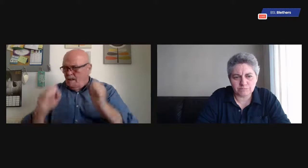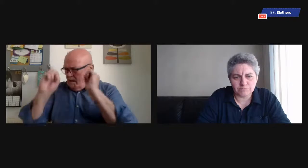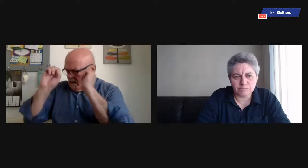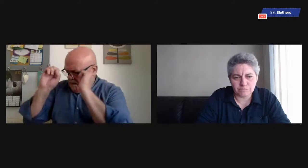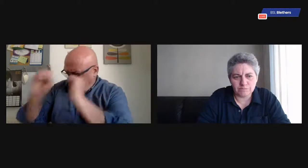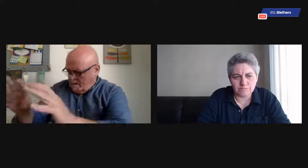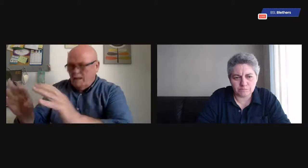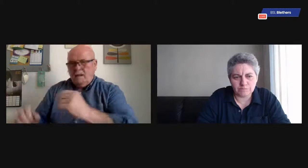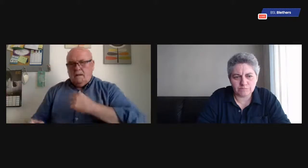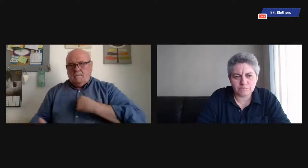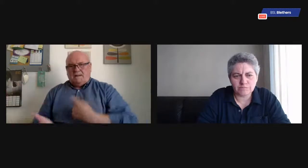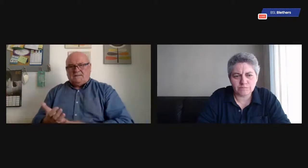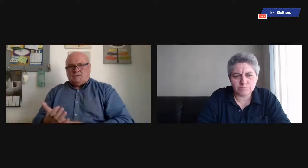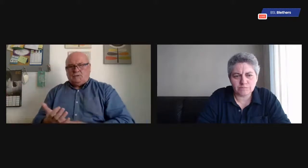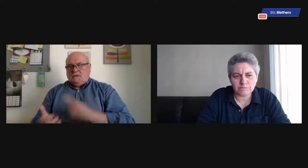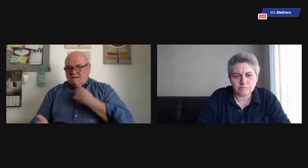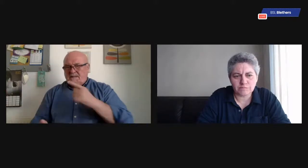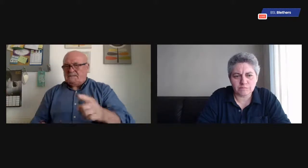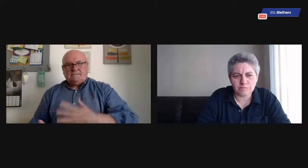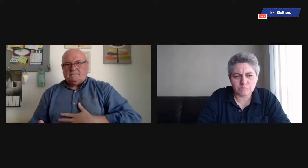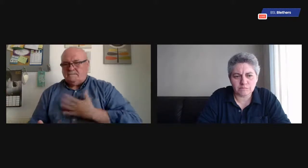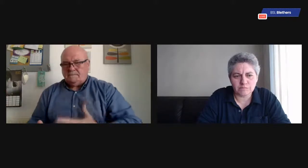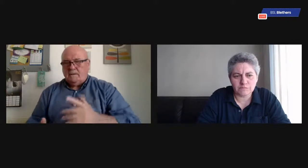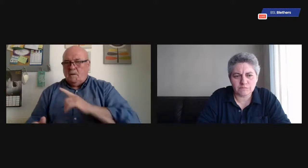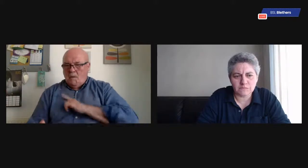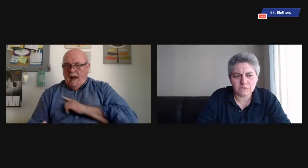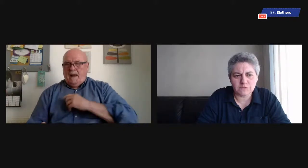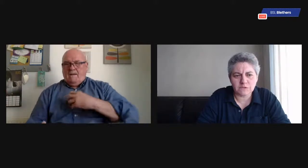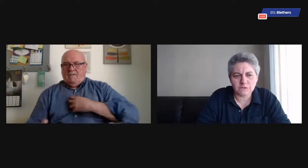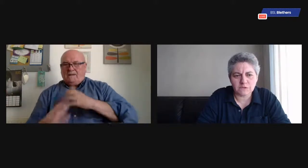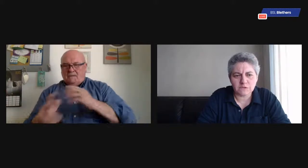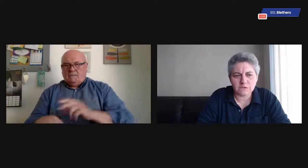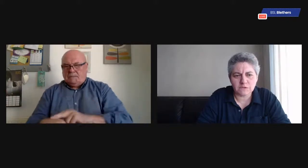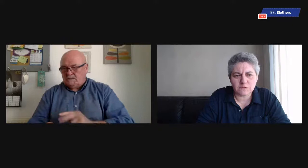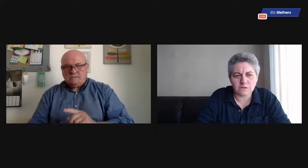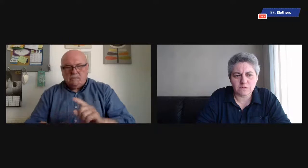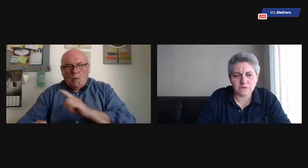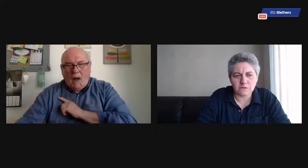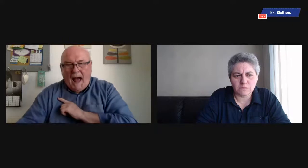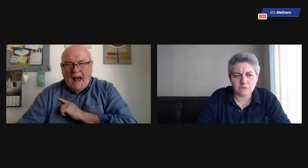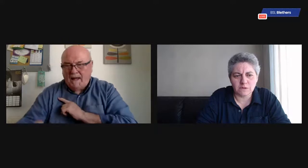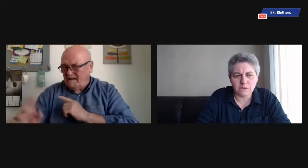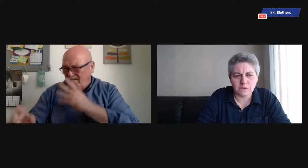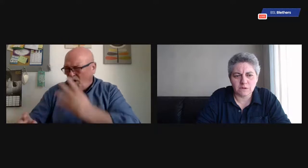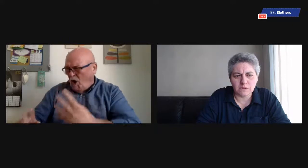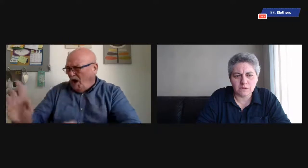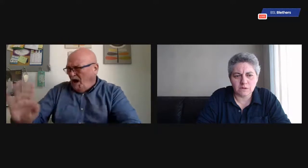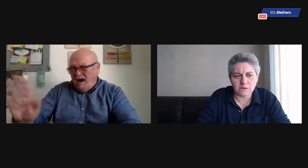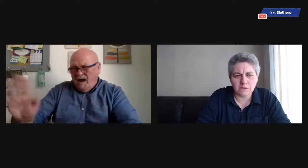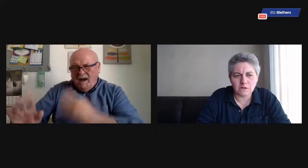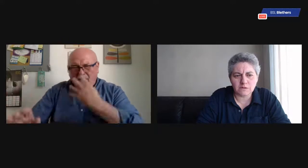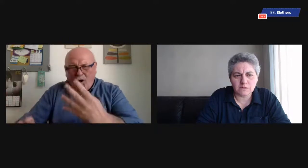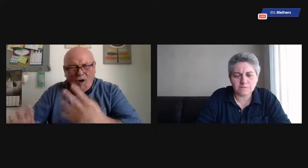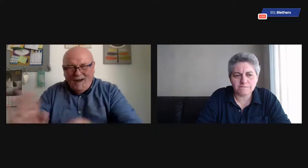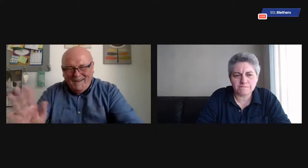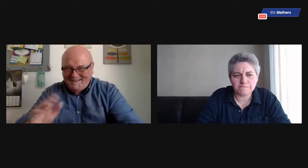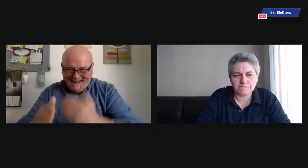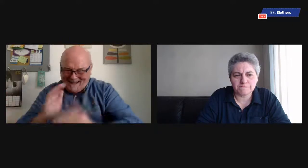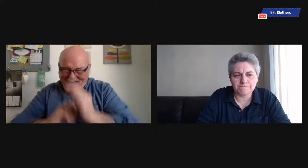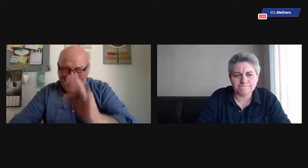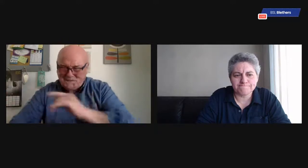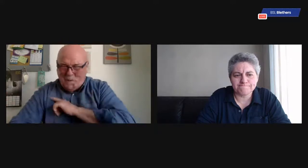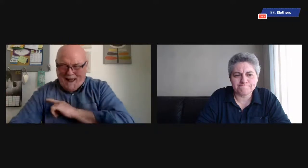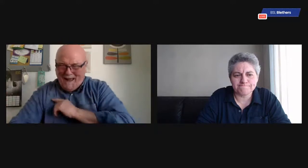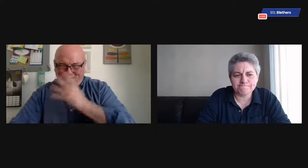That's very, very powerful information. So it's my decision uh, to put that information down